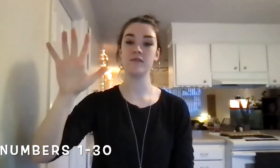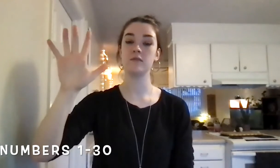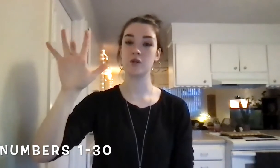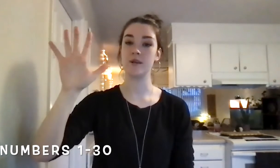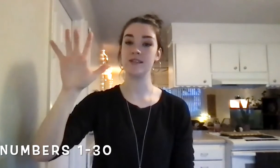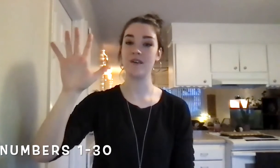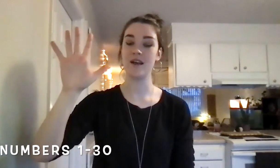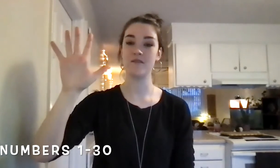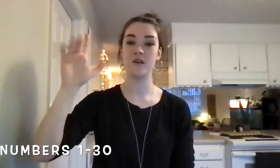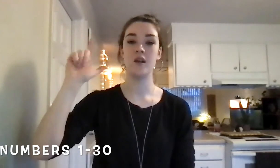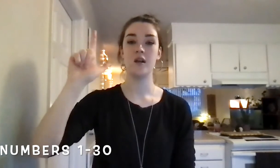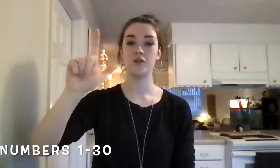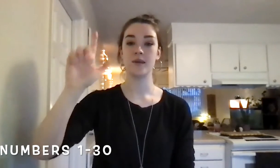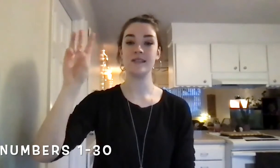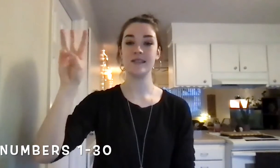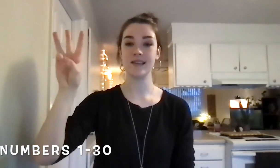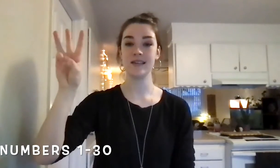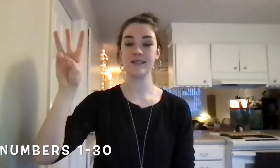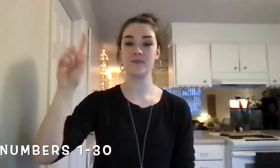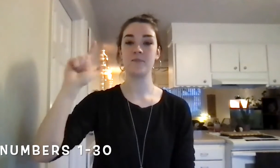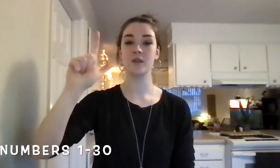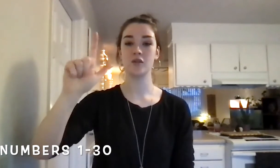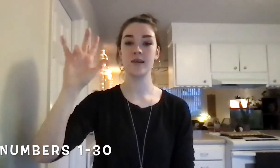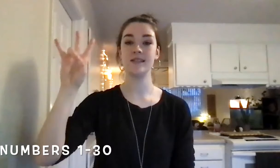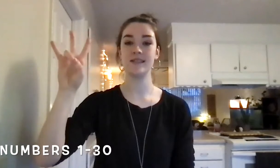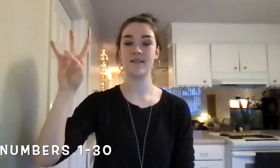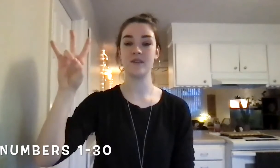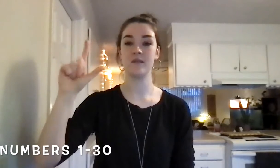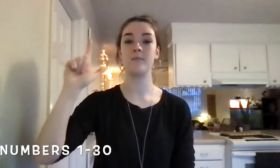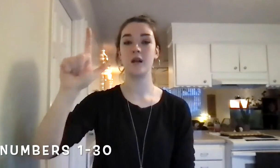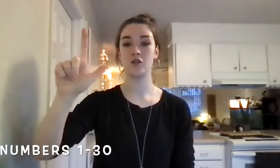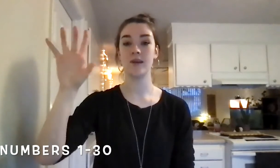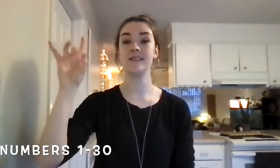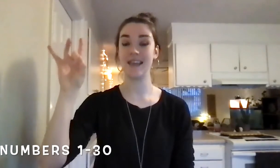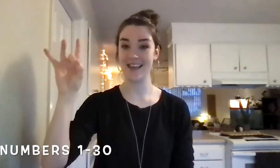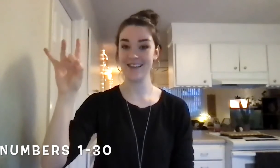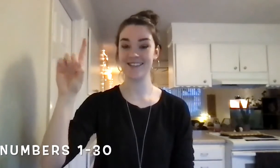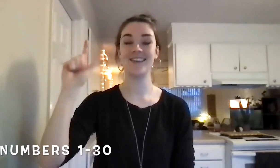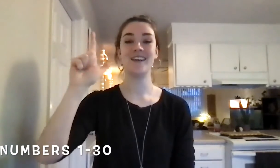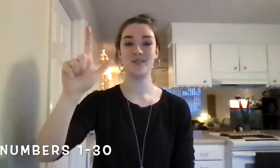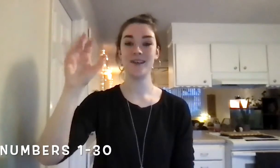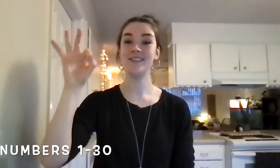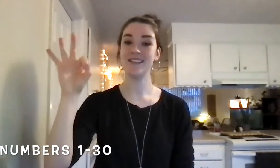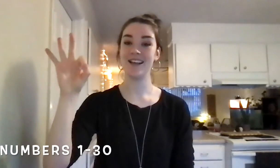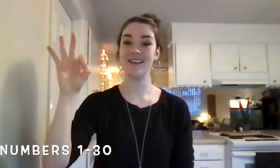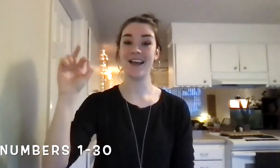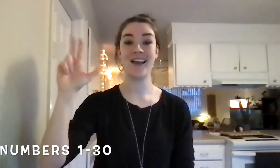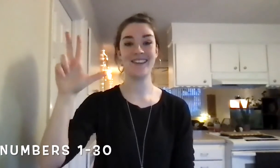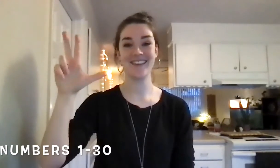or 25, 26, 27, 28, 29, and